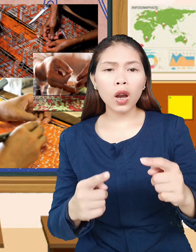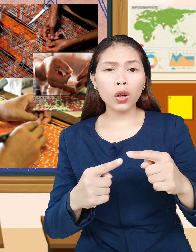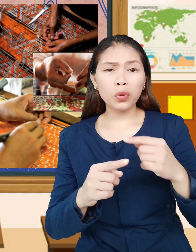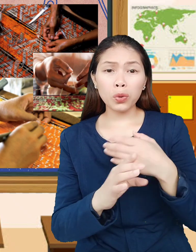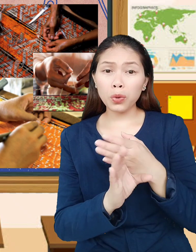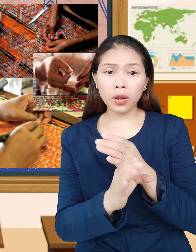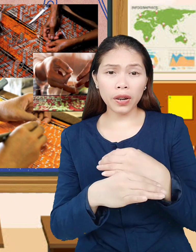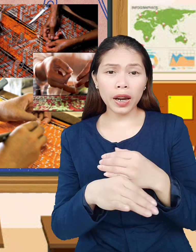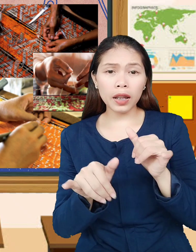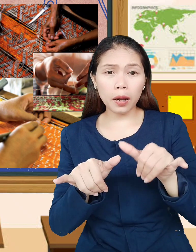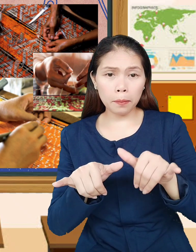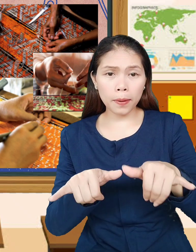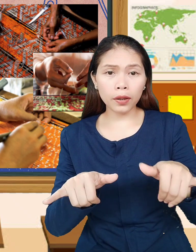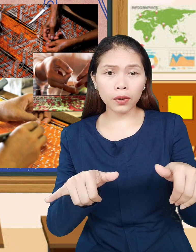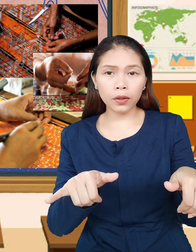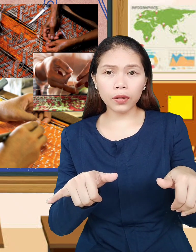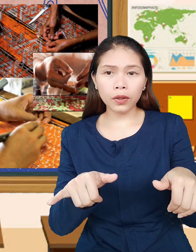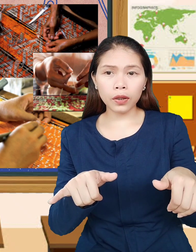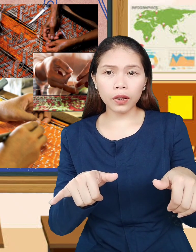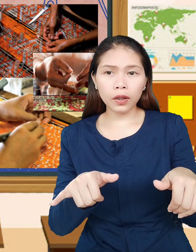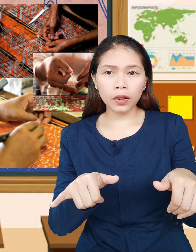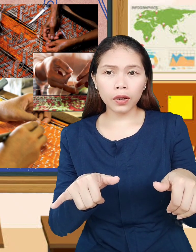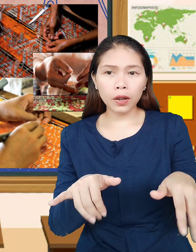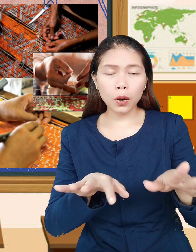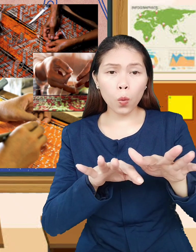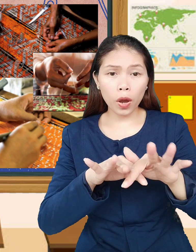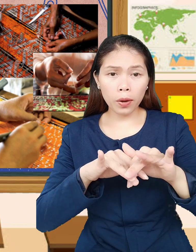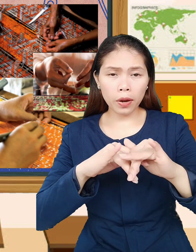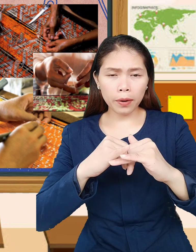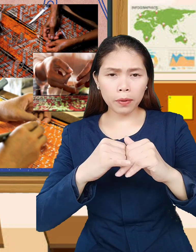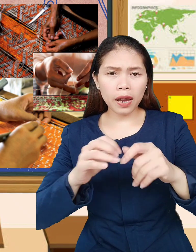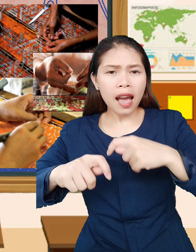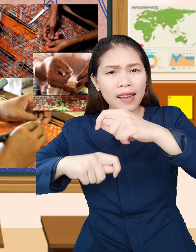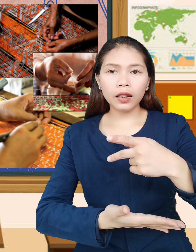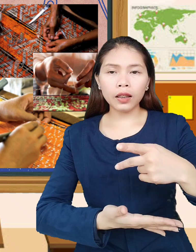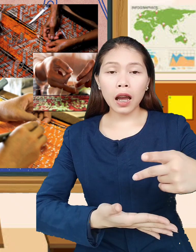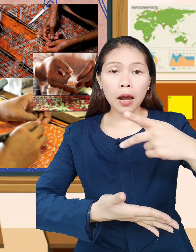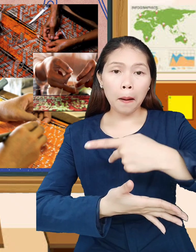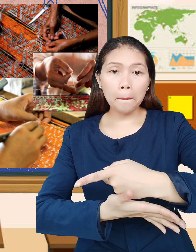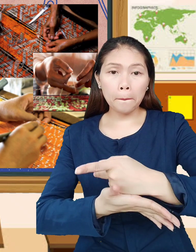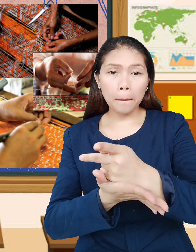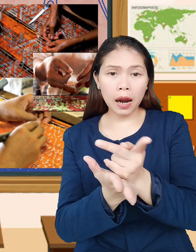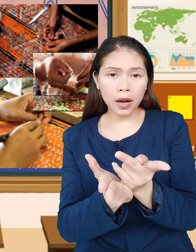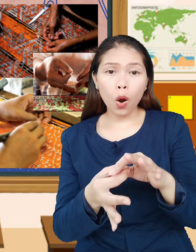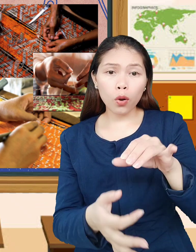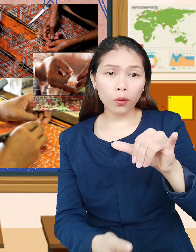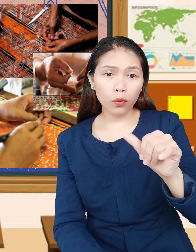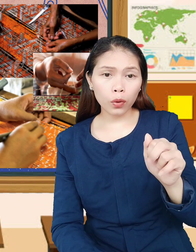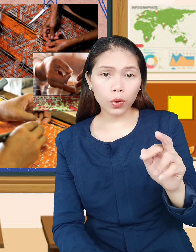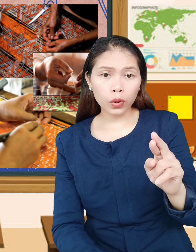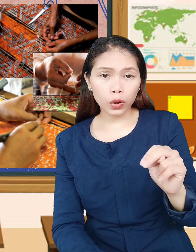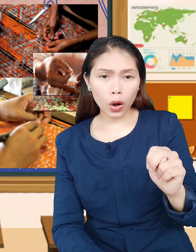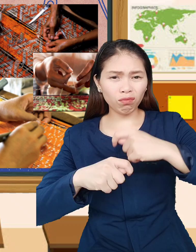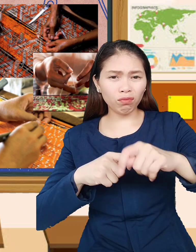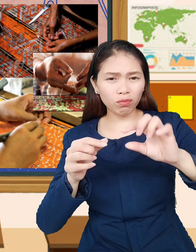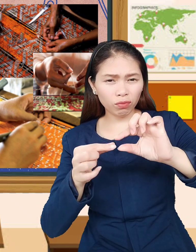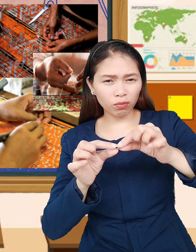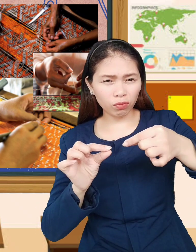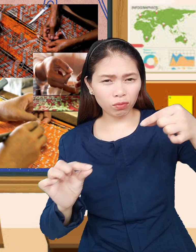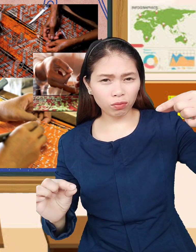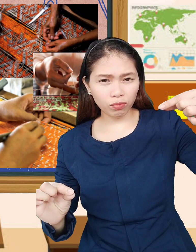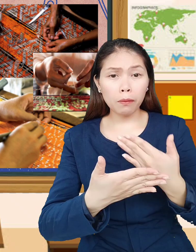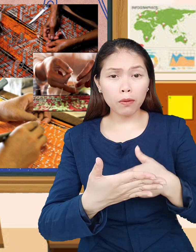To create patterns, weavers tie and dye portion of wet yarn before